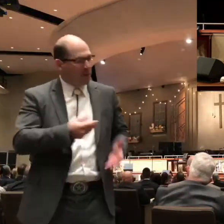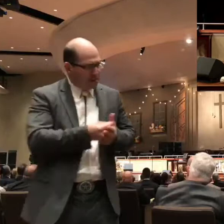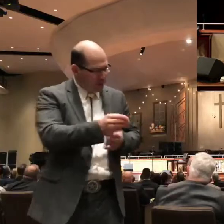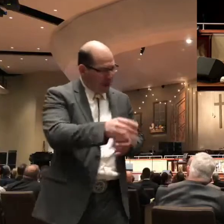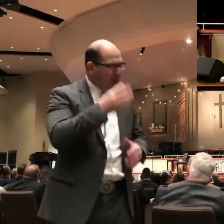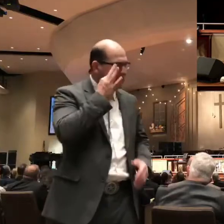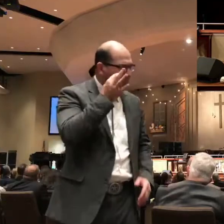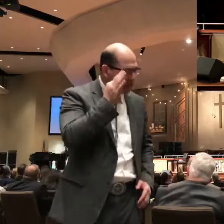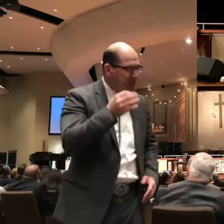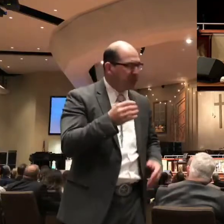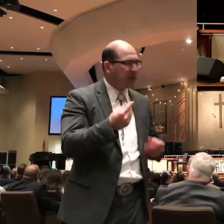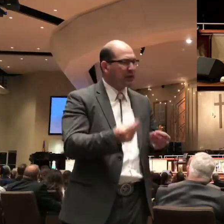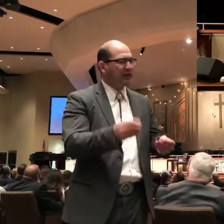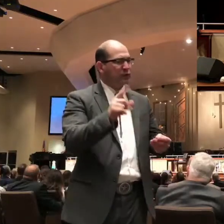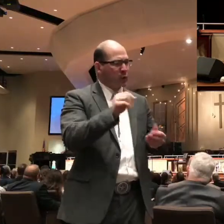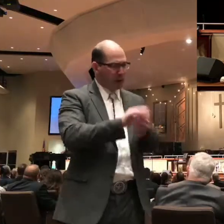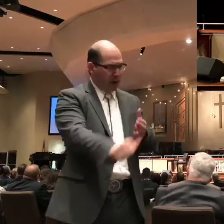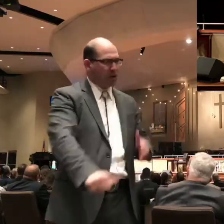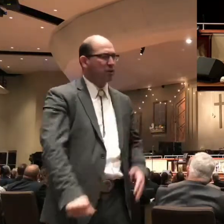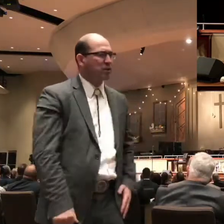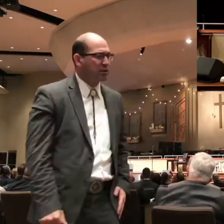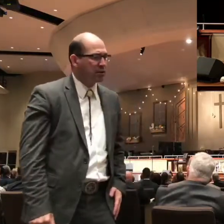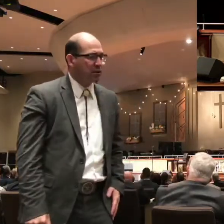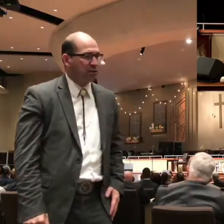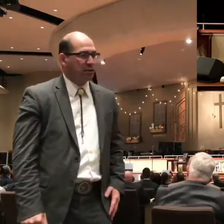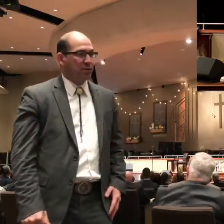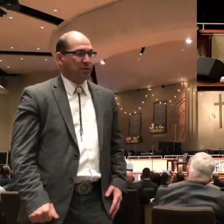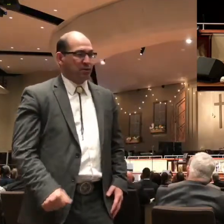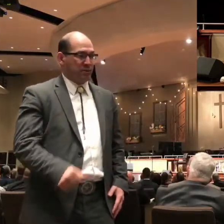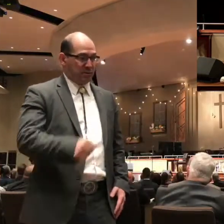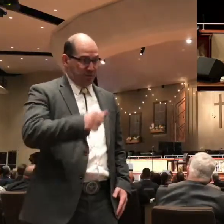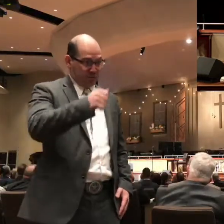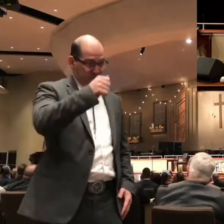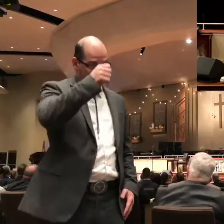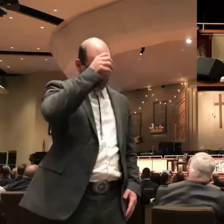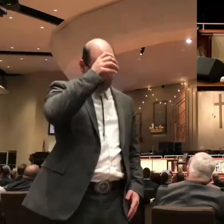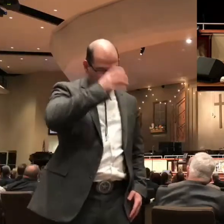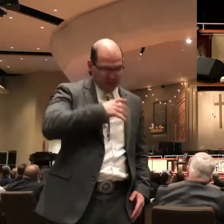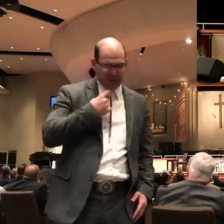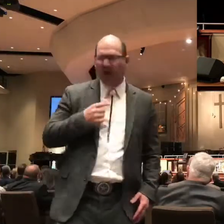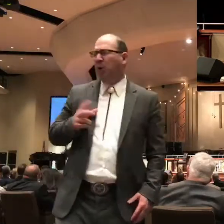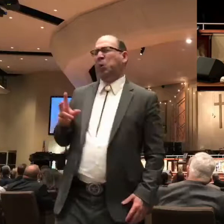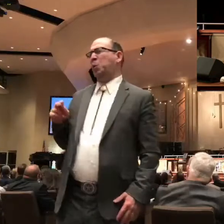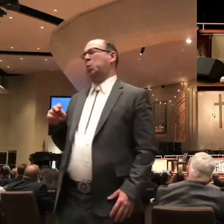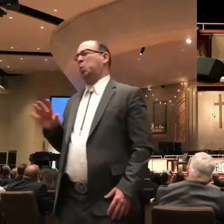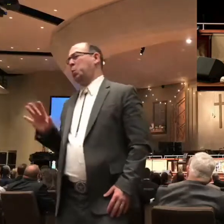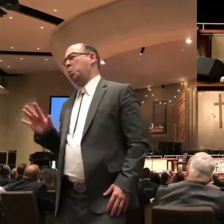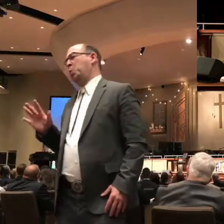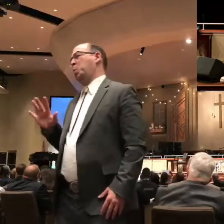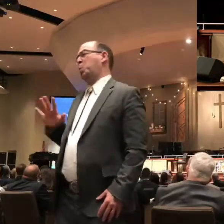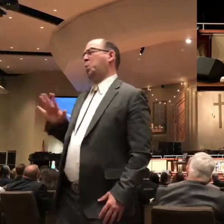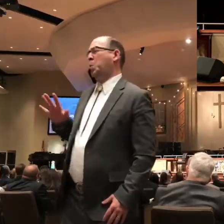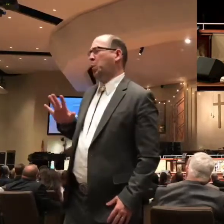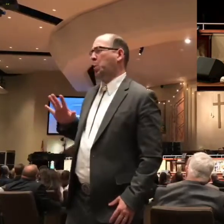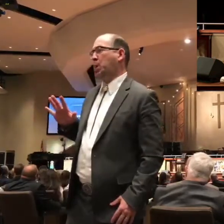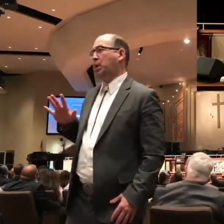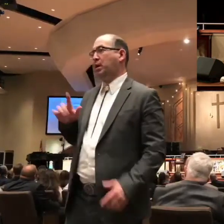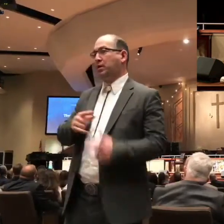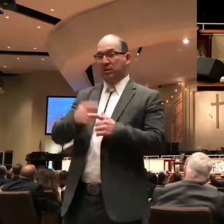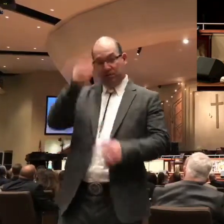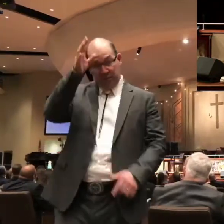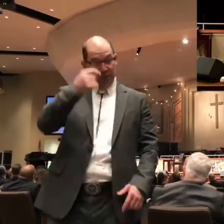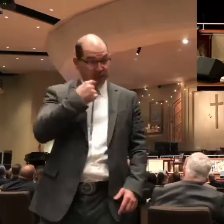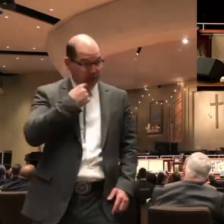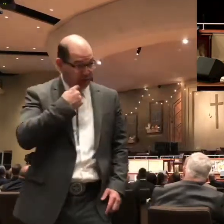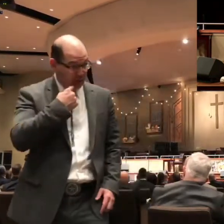said, I'll give you $20 for him. The owner of the store resisted until the man offered